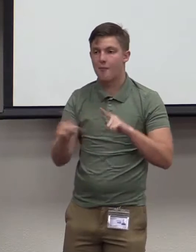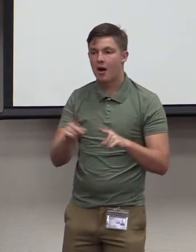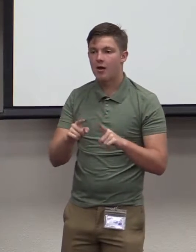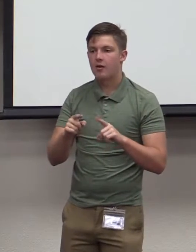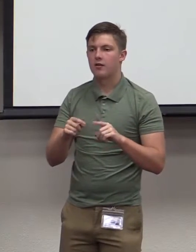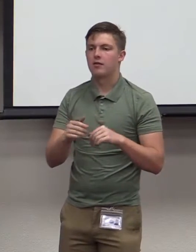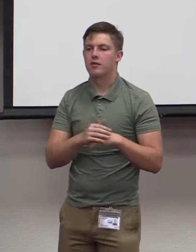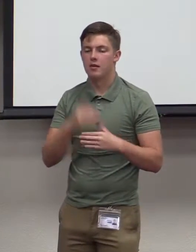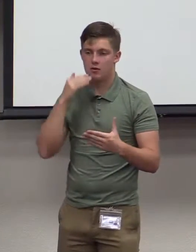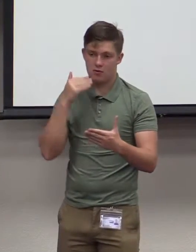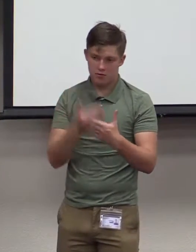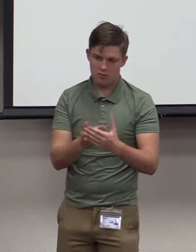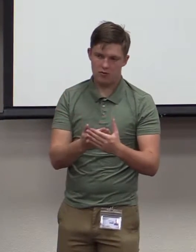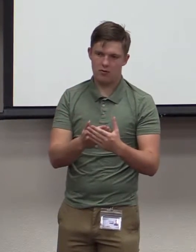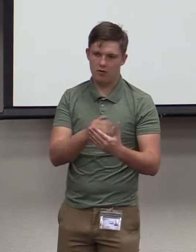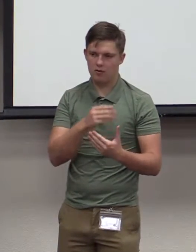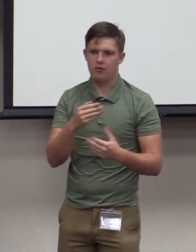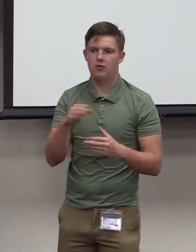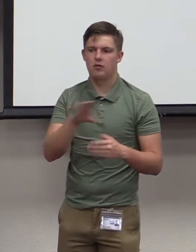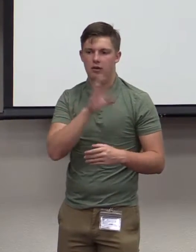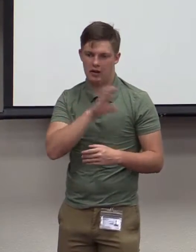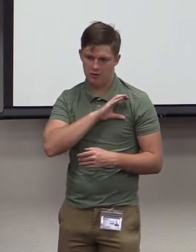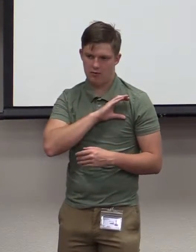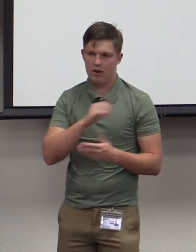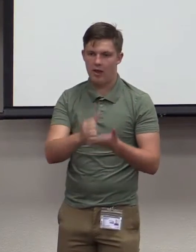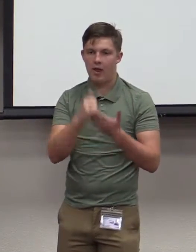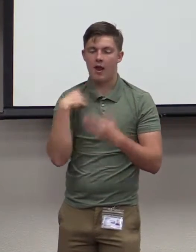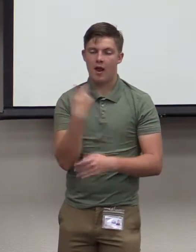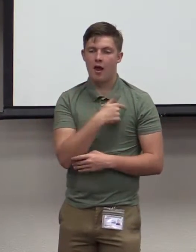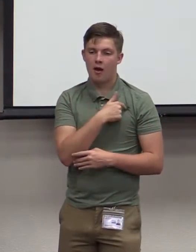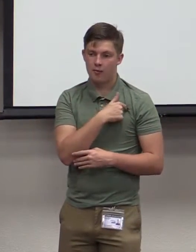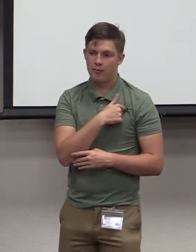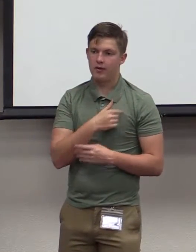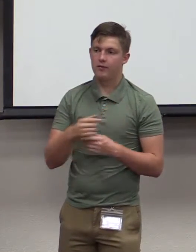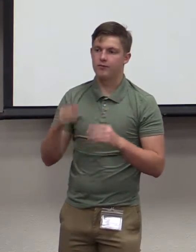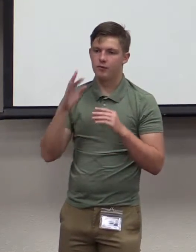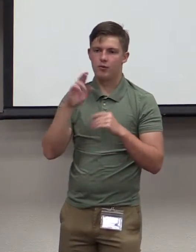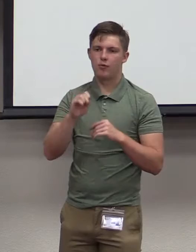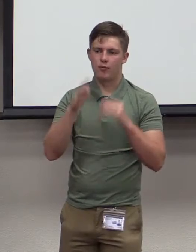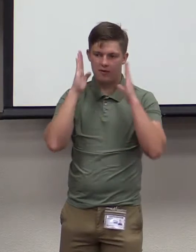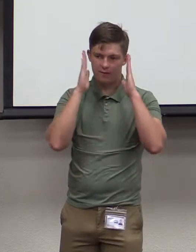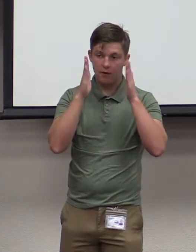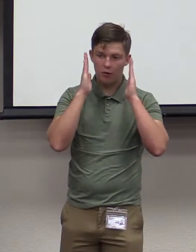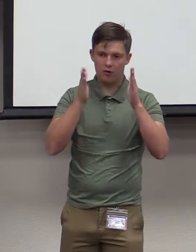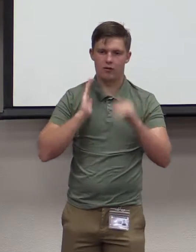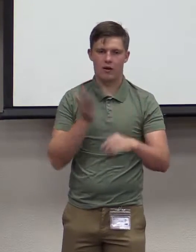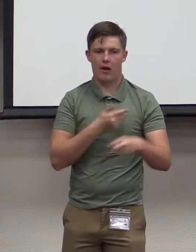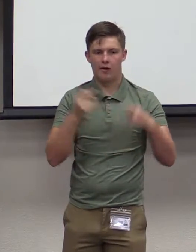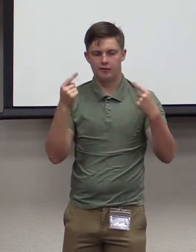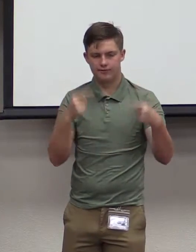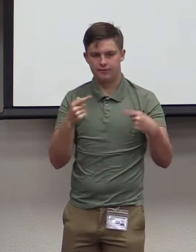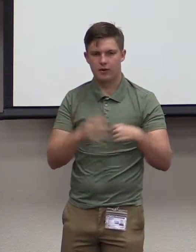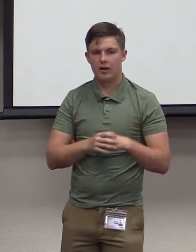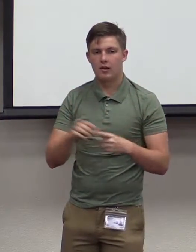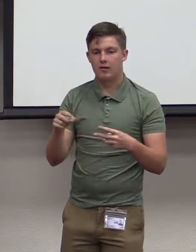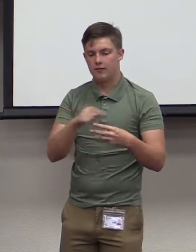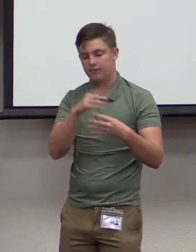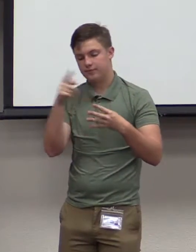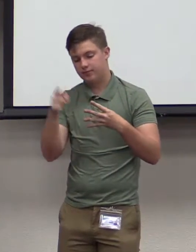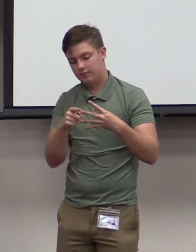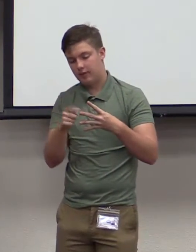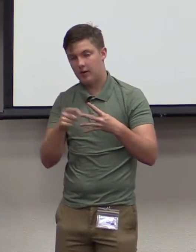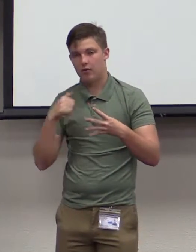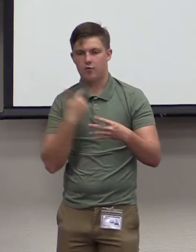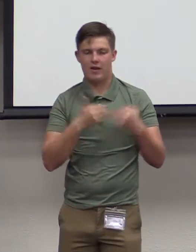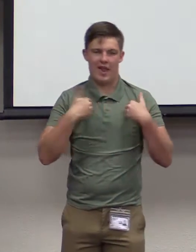positive ones. And that will help us refocus our quarrels. The second thing we have to learn to do, now we've got